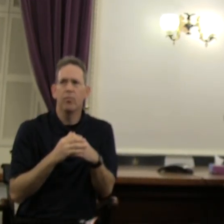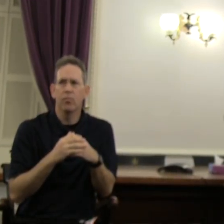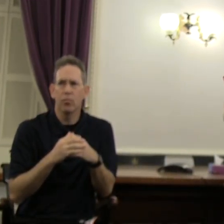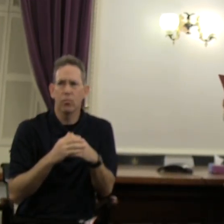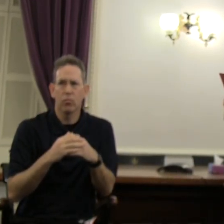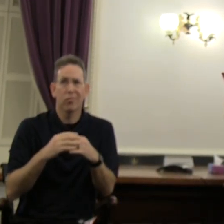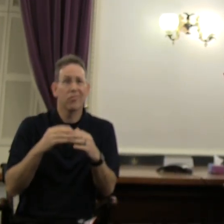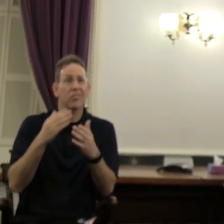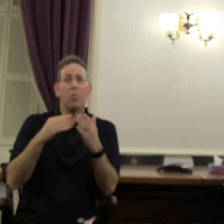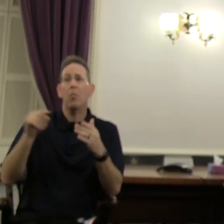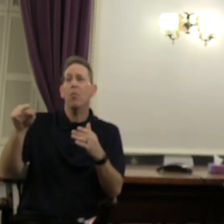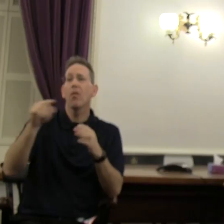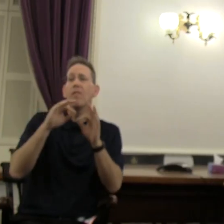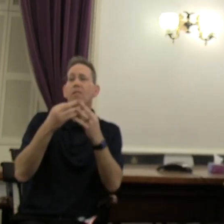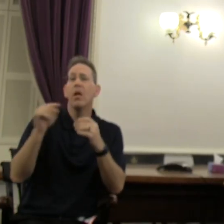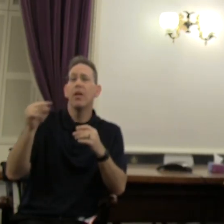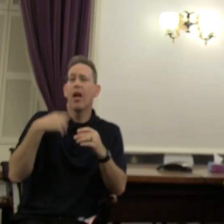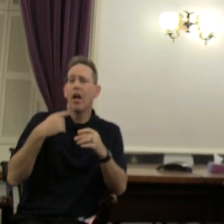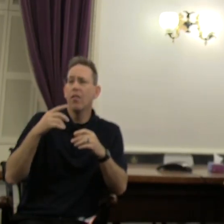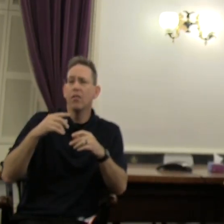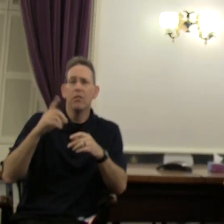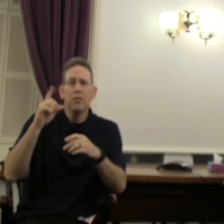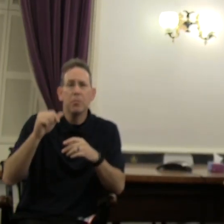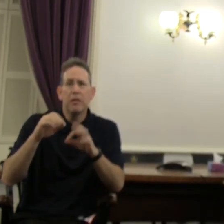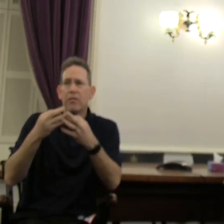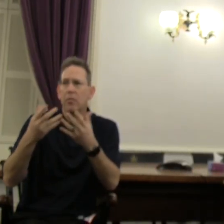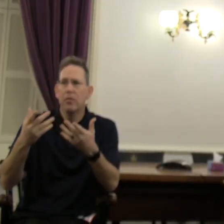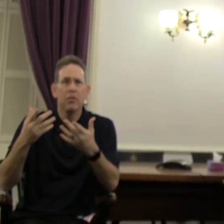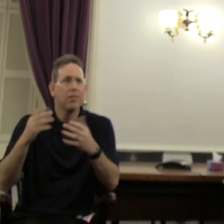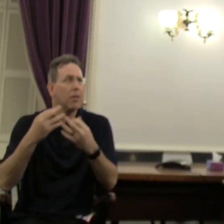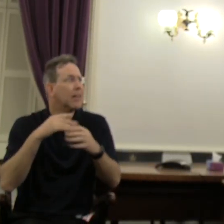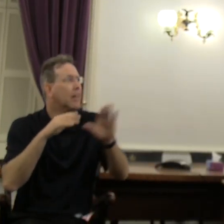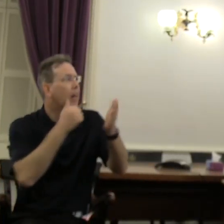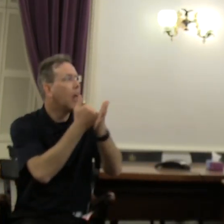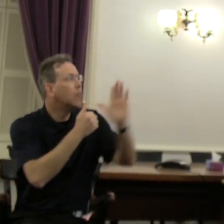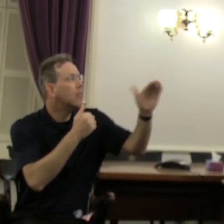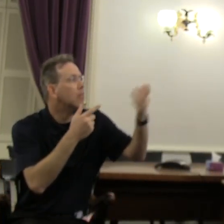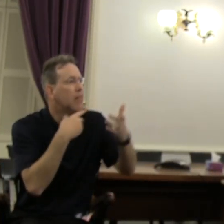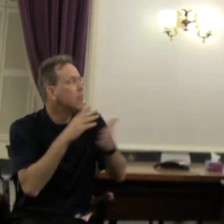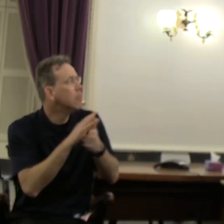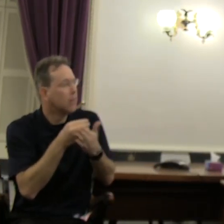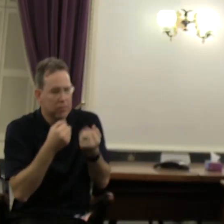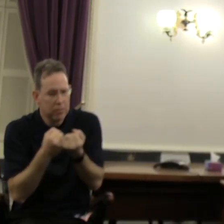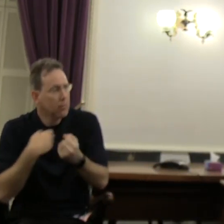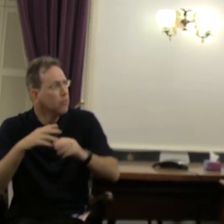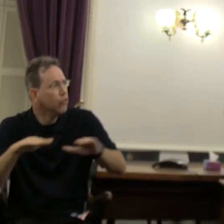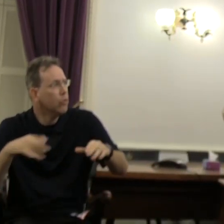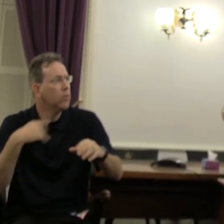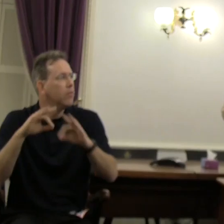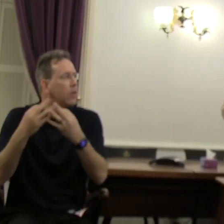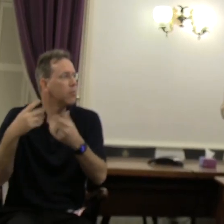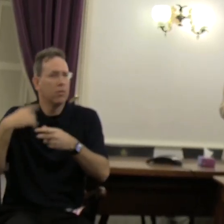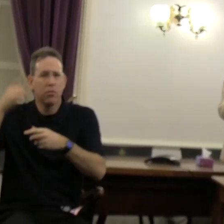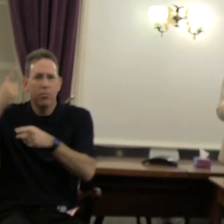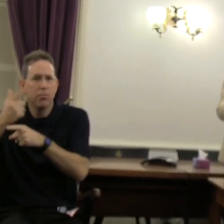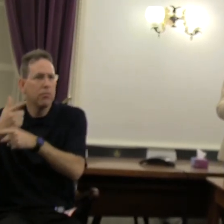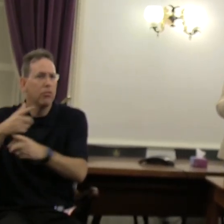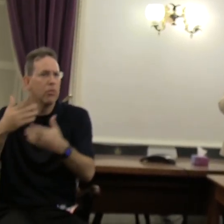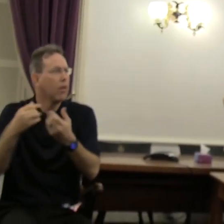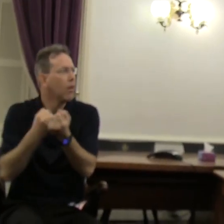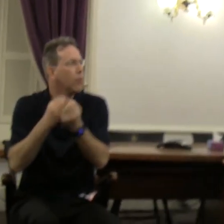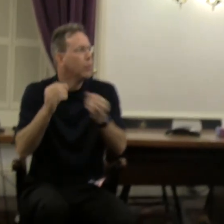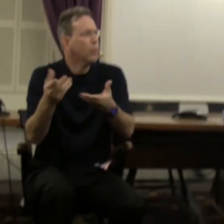example, families with children who share a genetic disorder. Some 70% of poor families that care for